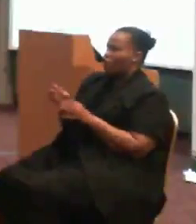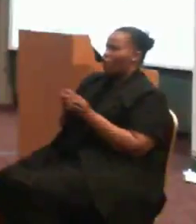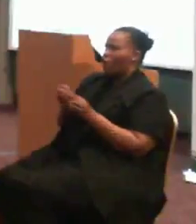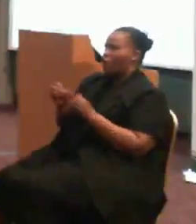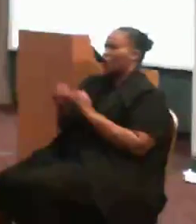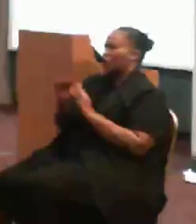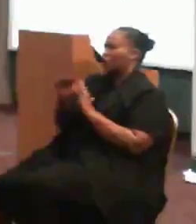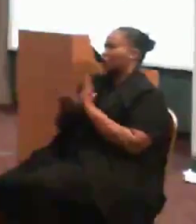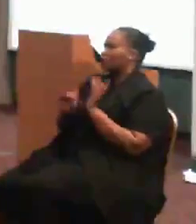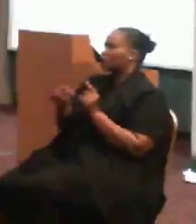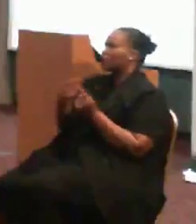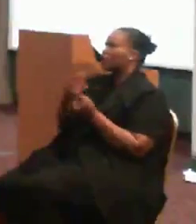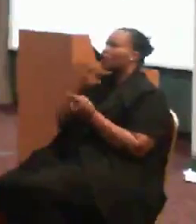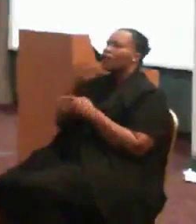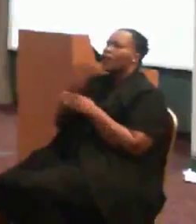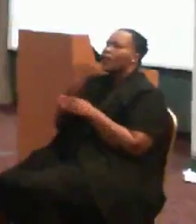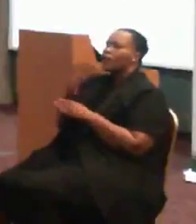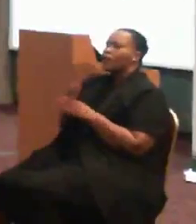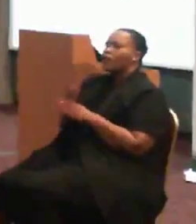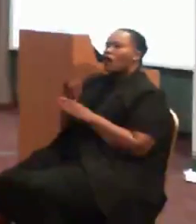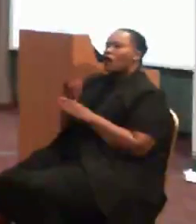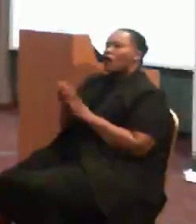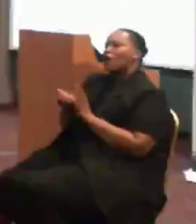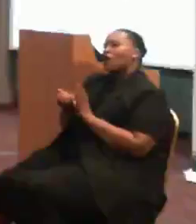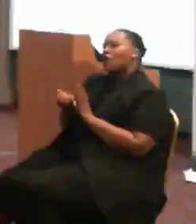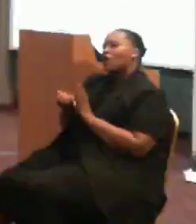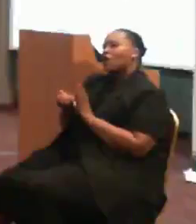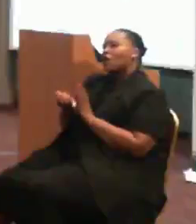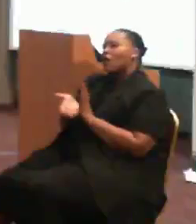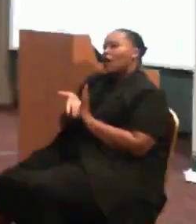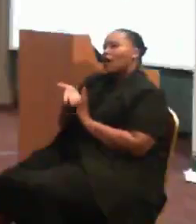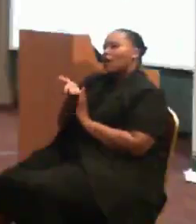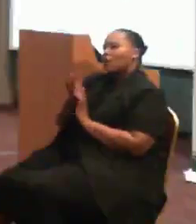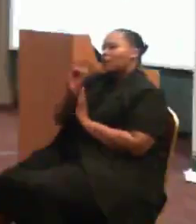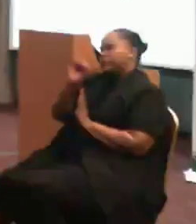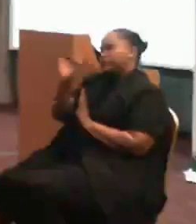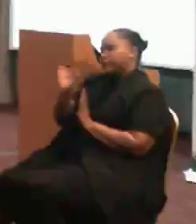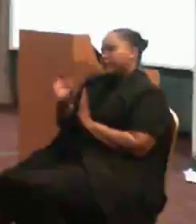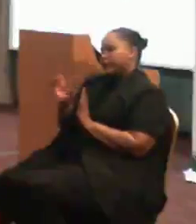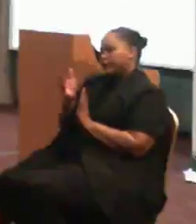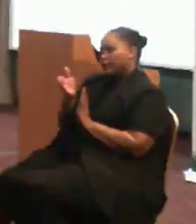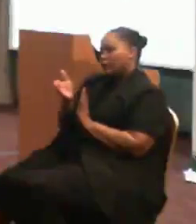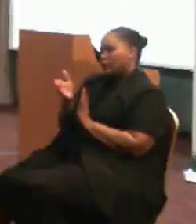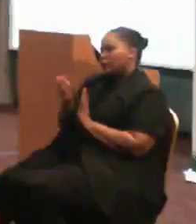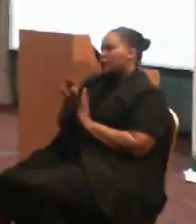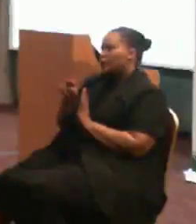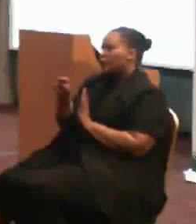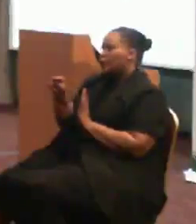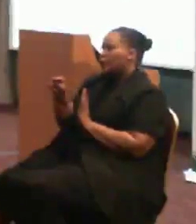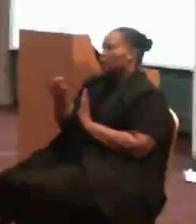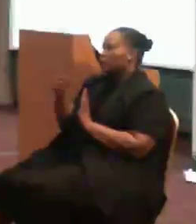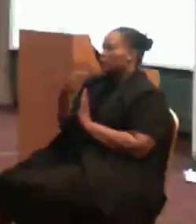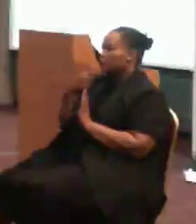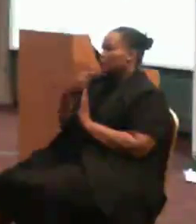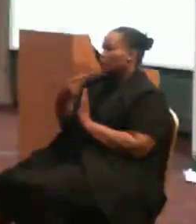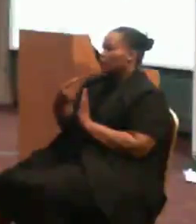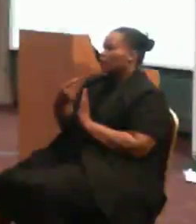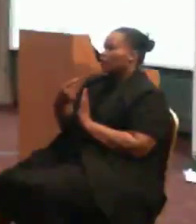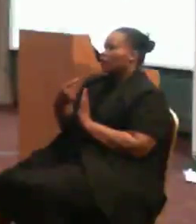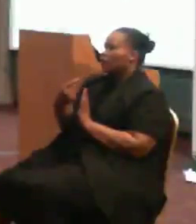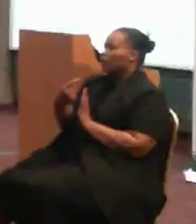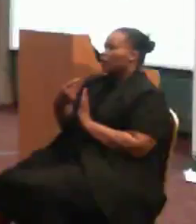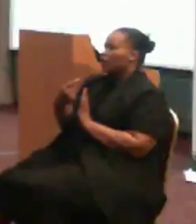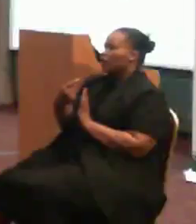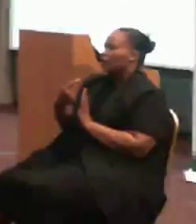can't say, oh, labor costs are only going up by this percentage. You should be saying, on a